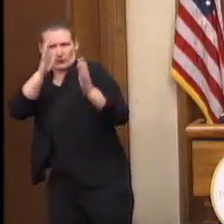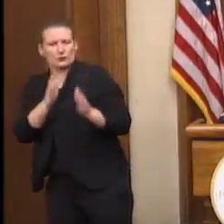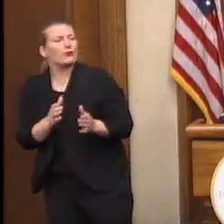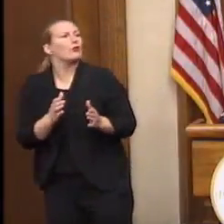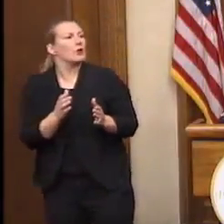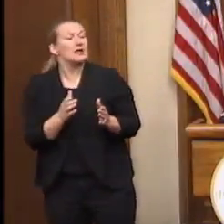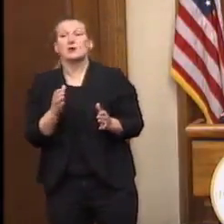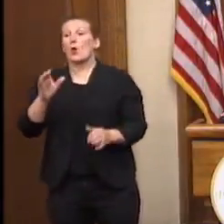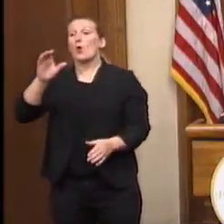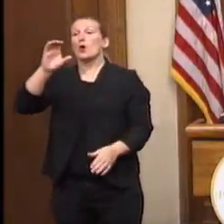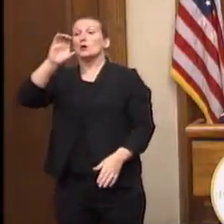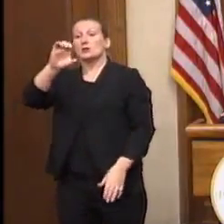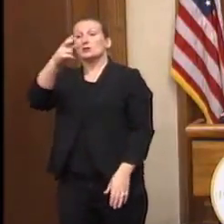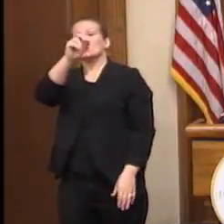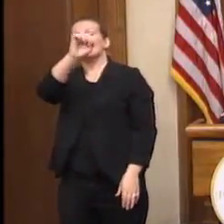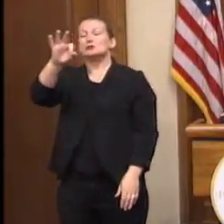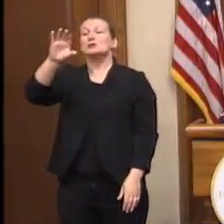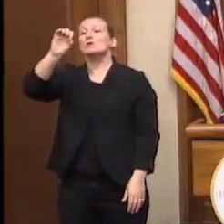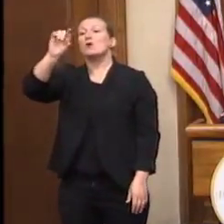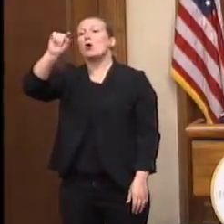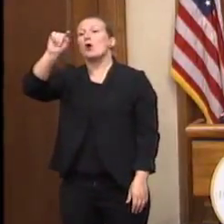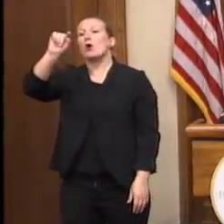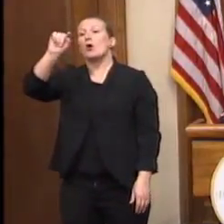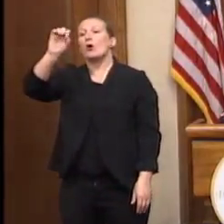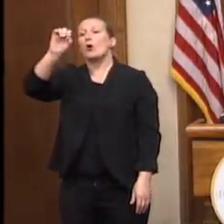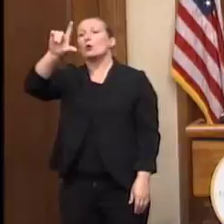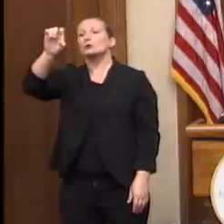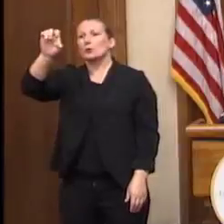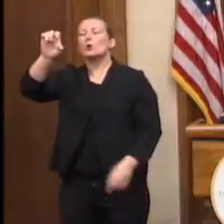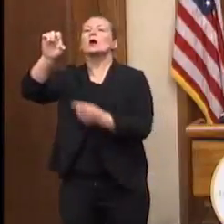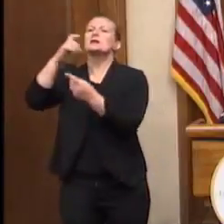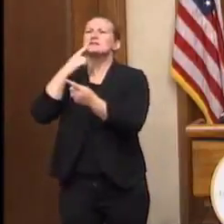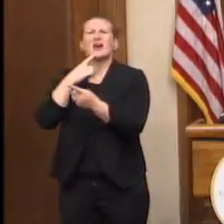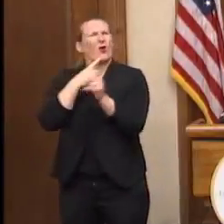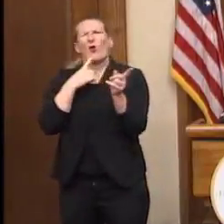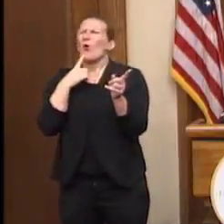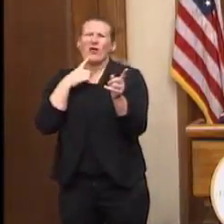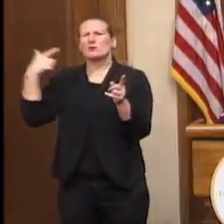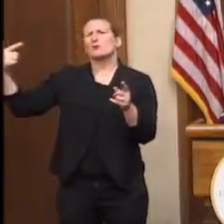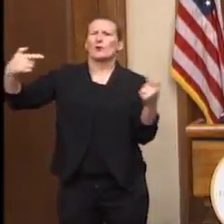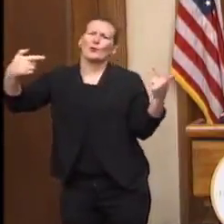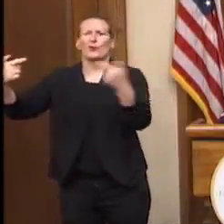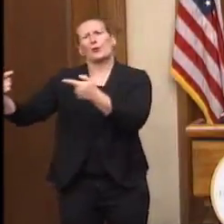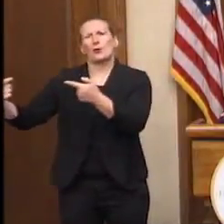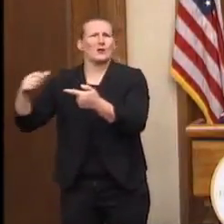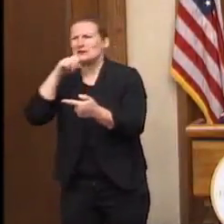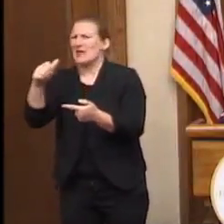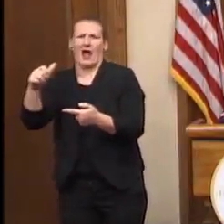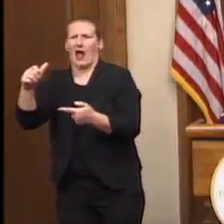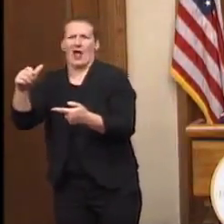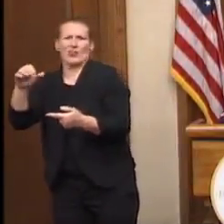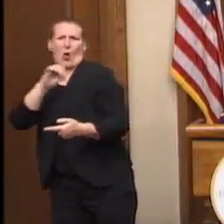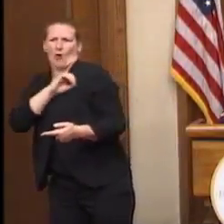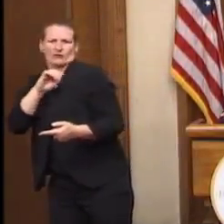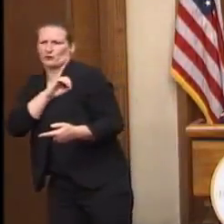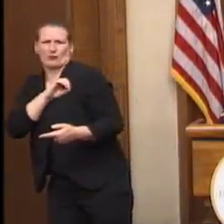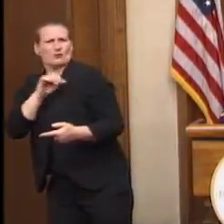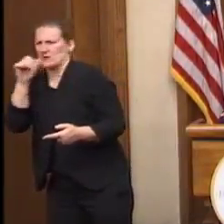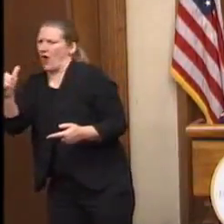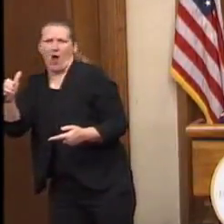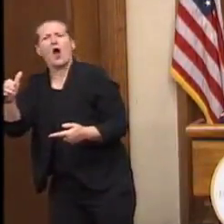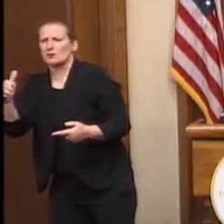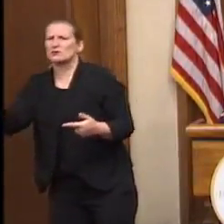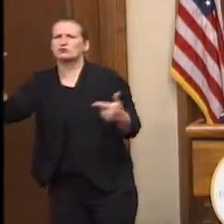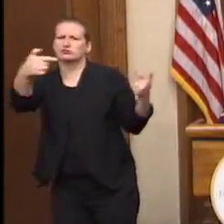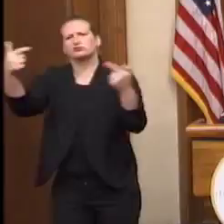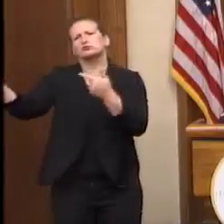public statement saying that it was during crossfire rather than by the actual fellow officer. You also stood next to him during